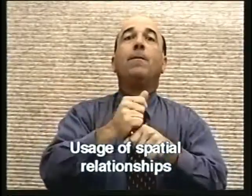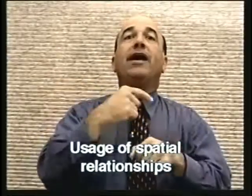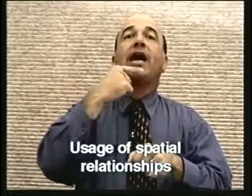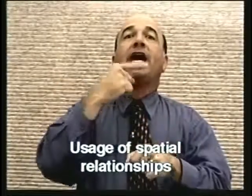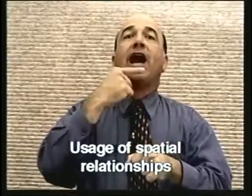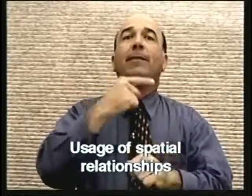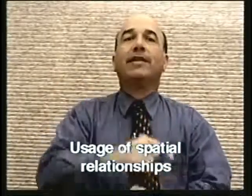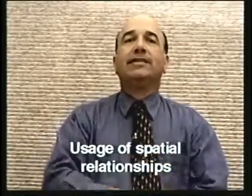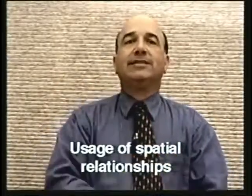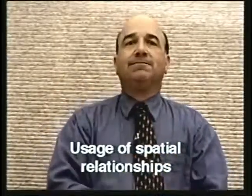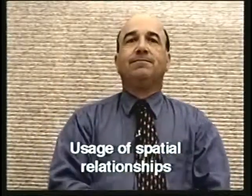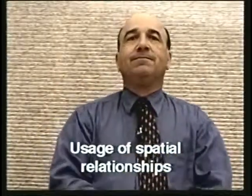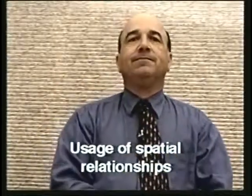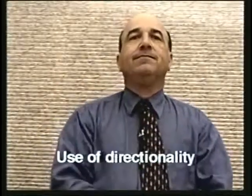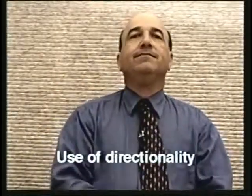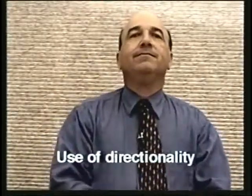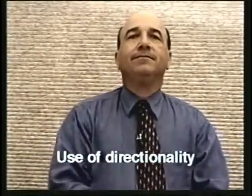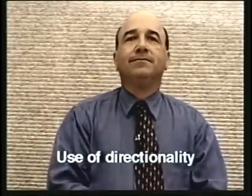make comments.